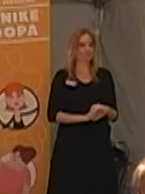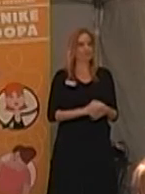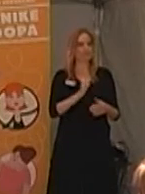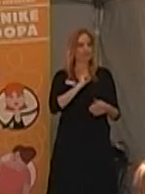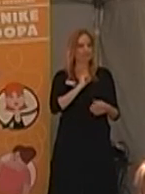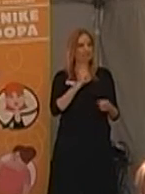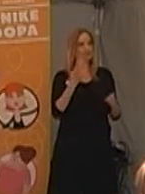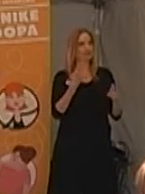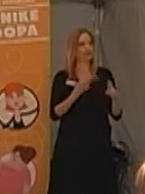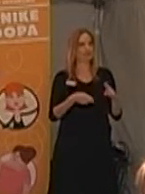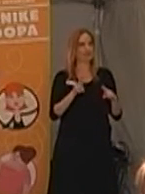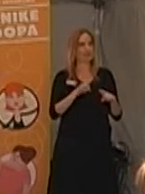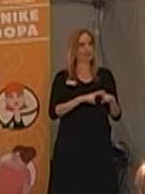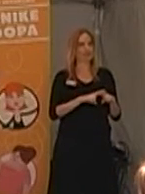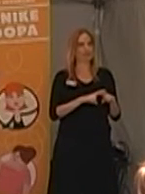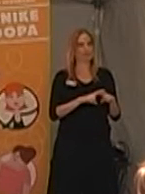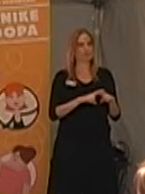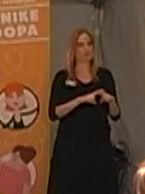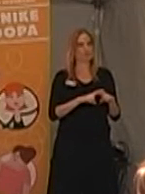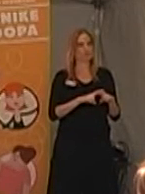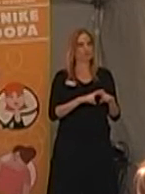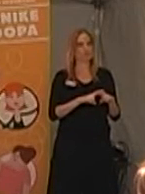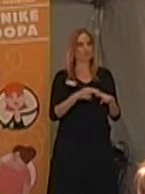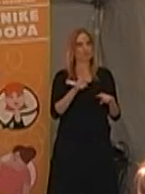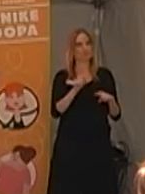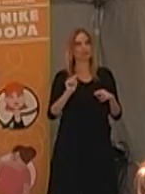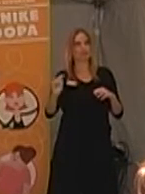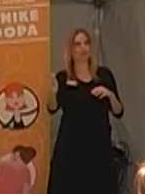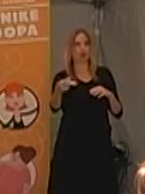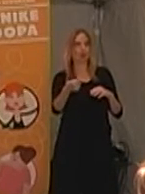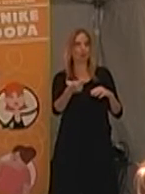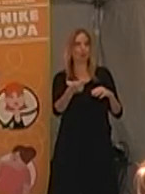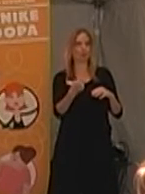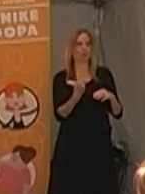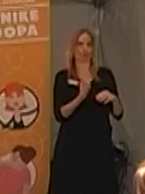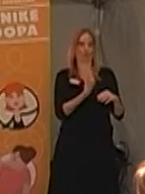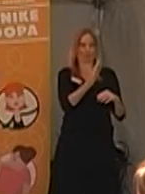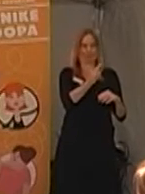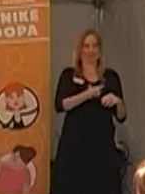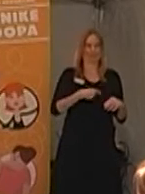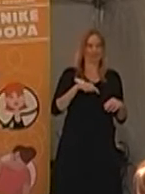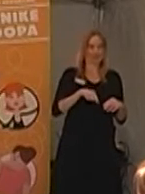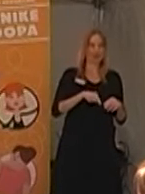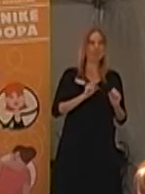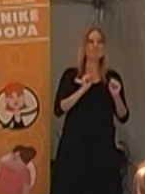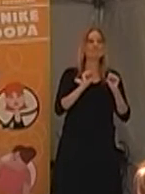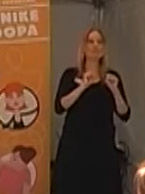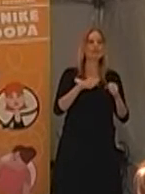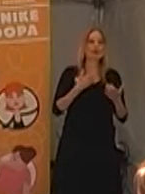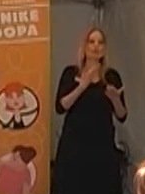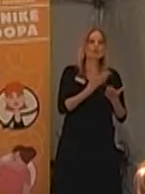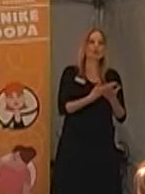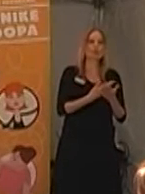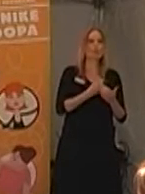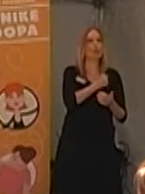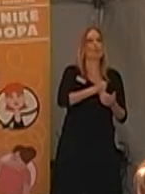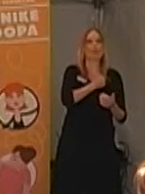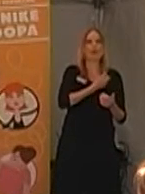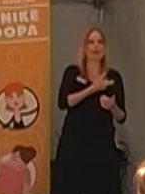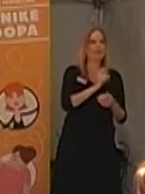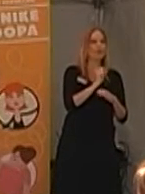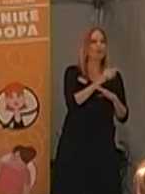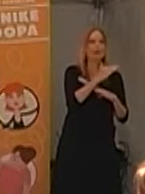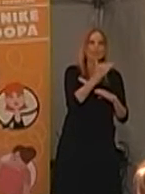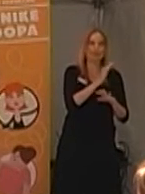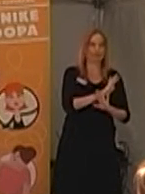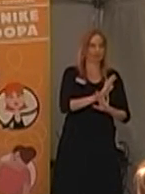because that gives the individual a possibility not to worry too much, and that gives